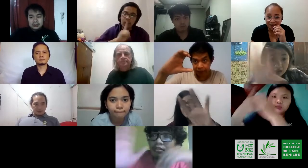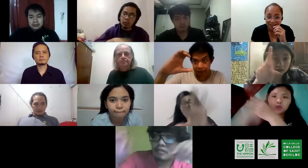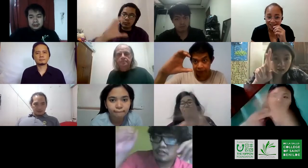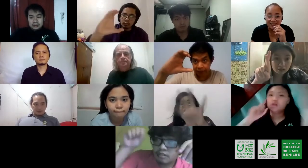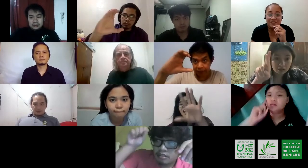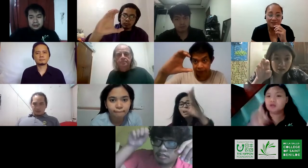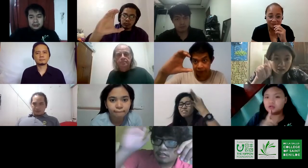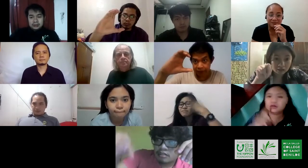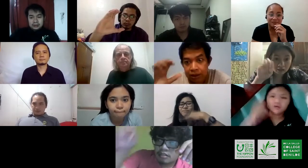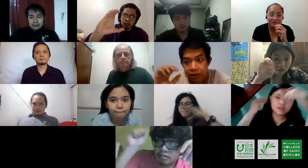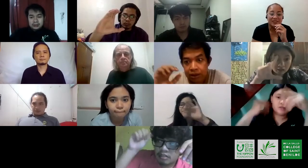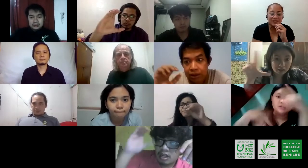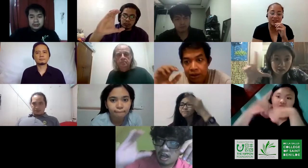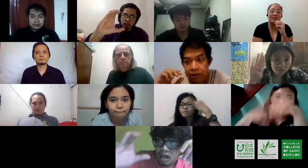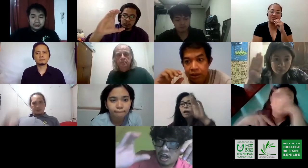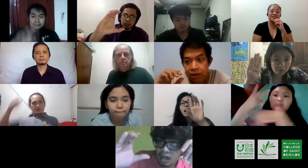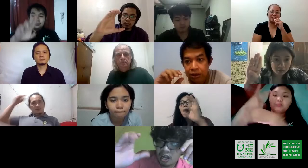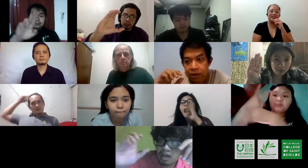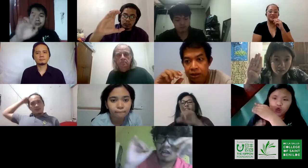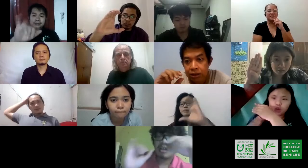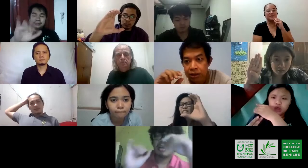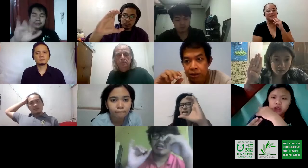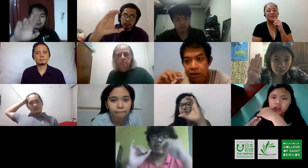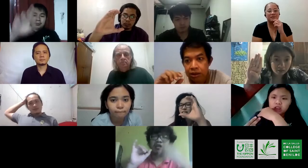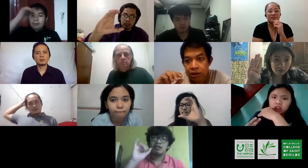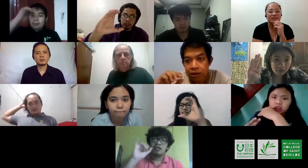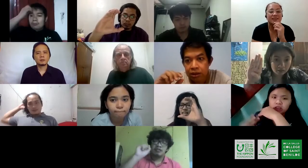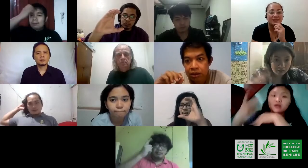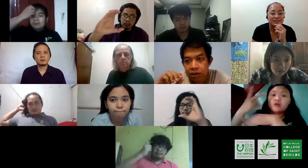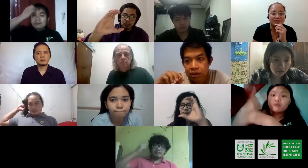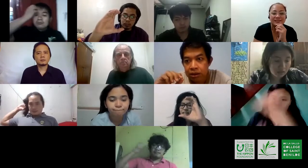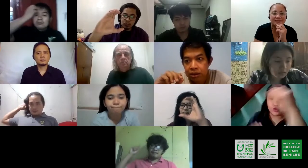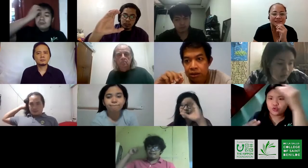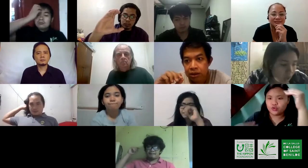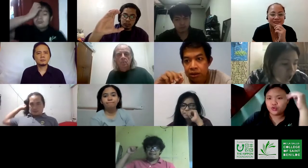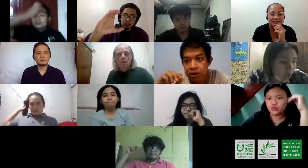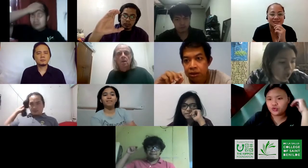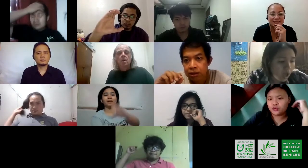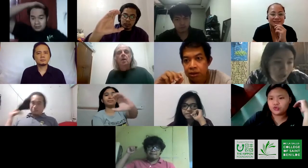C. So the answer is C.